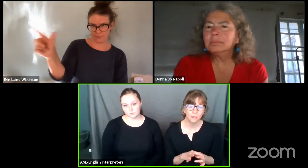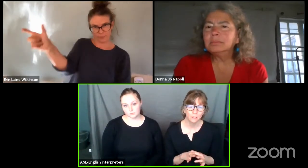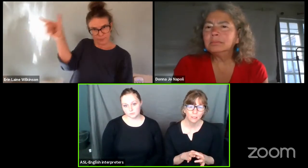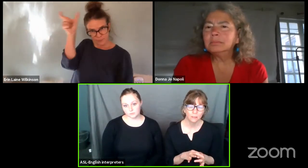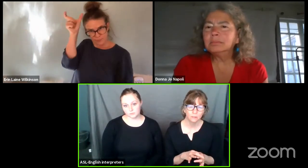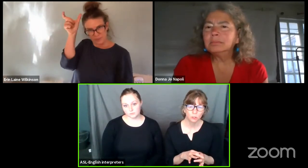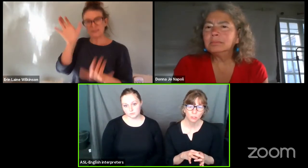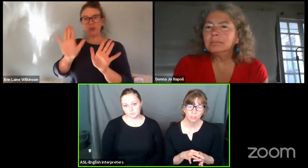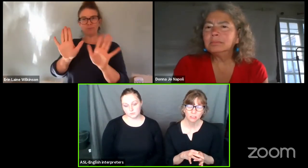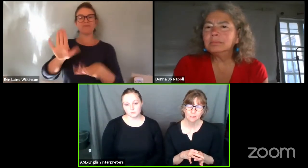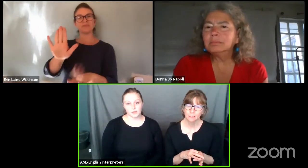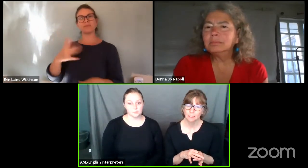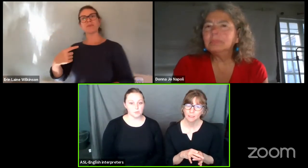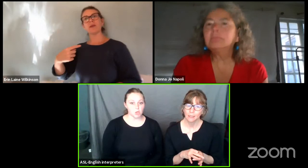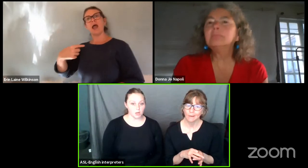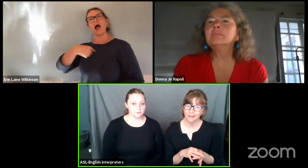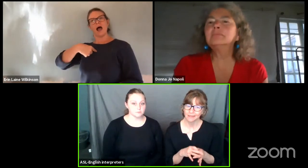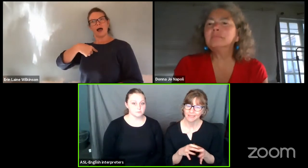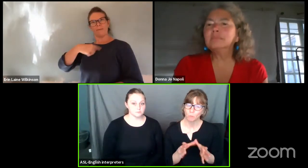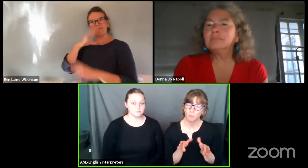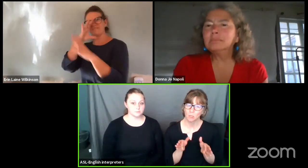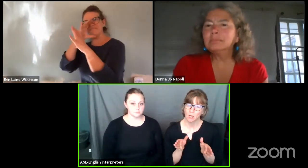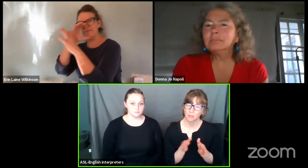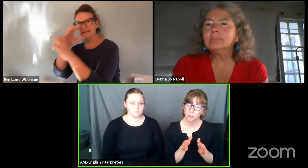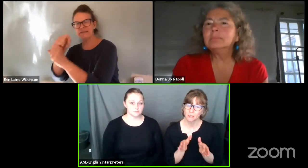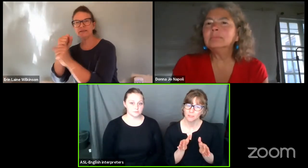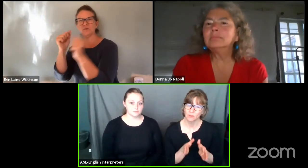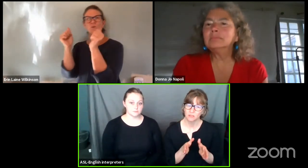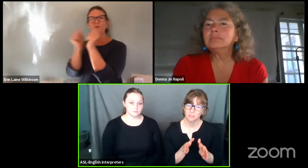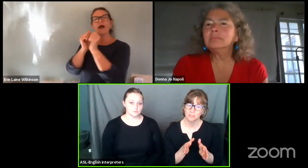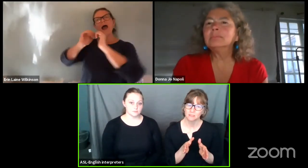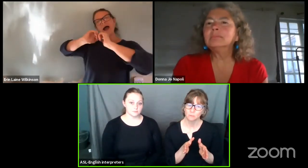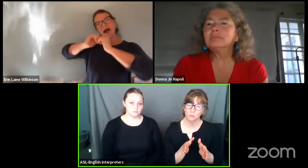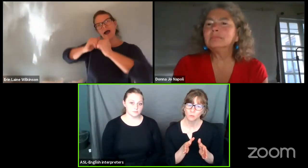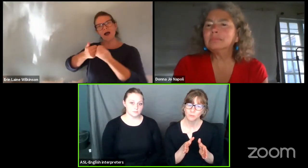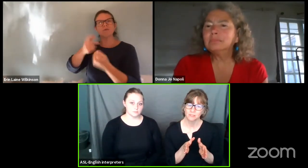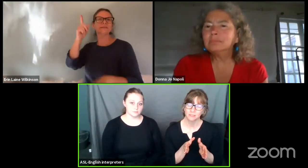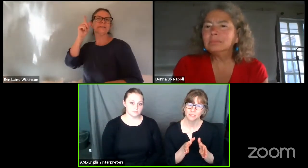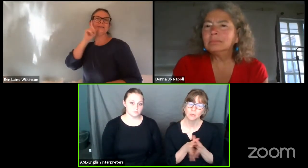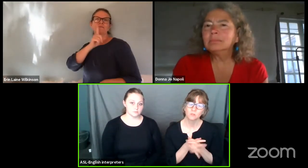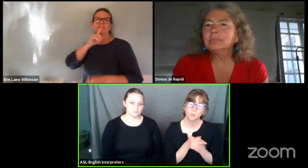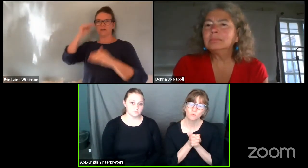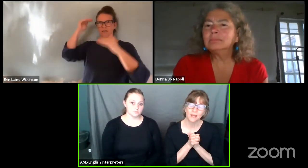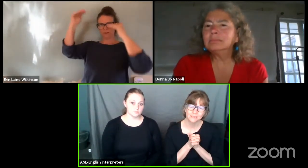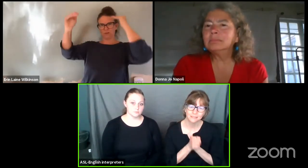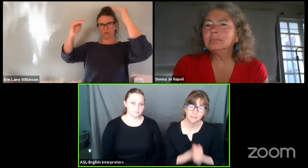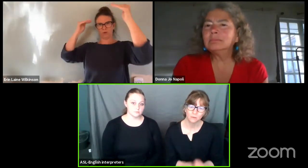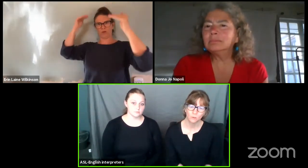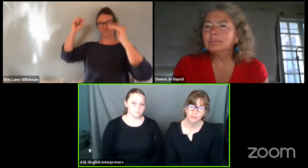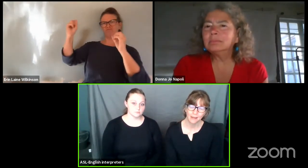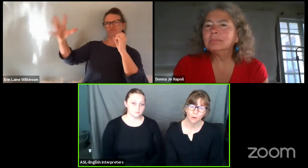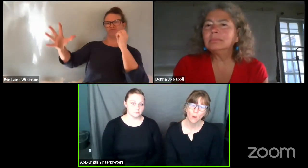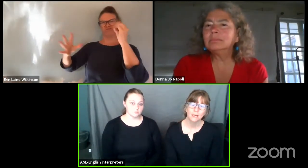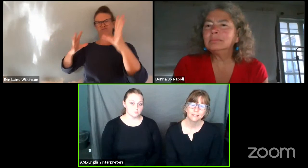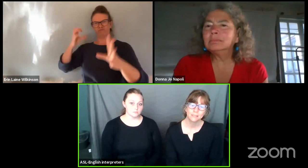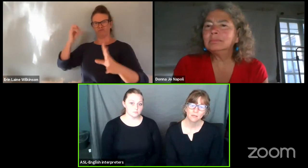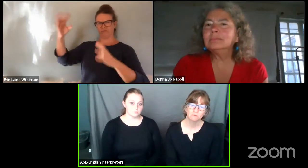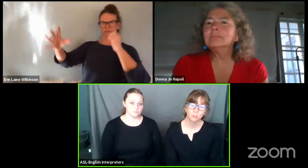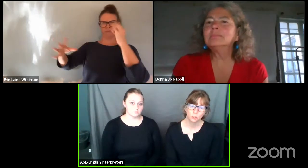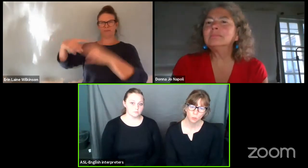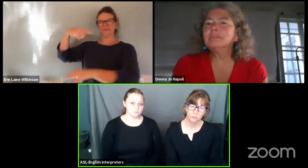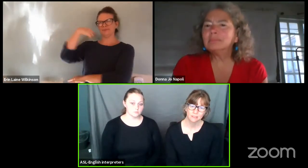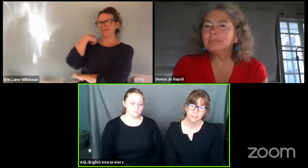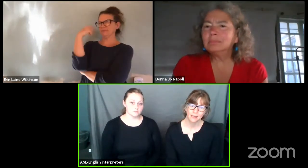one construction and like a block within his mental representation. I'm so fascinated with how